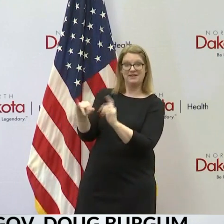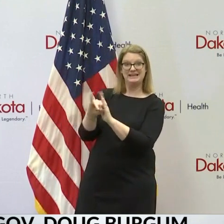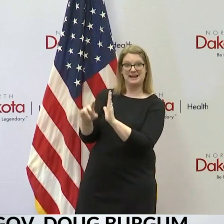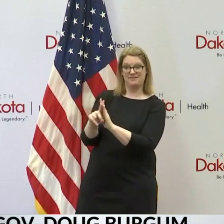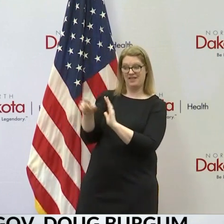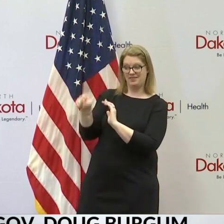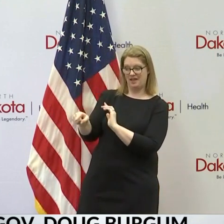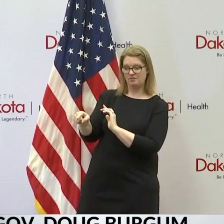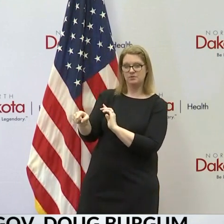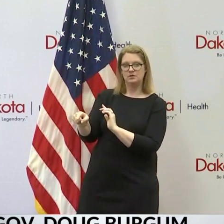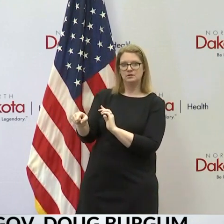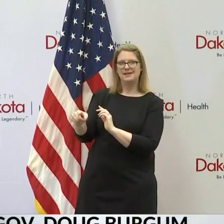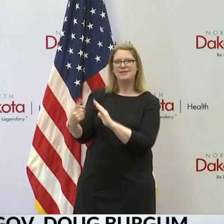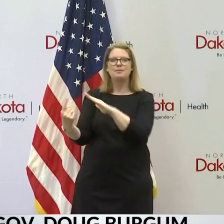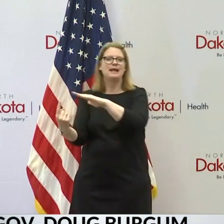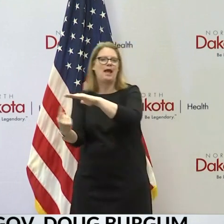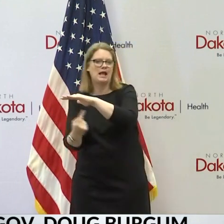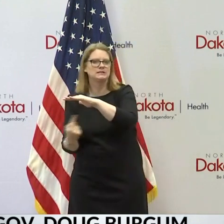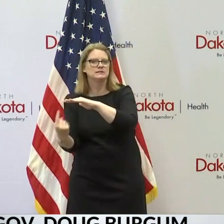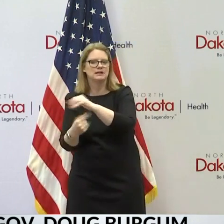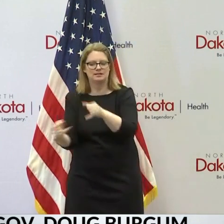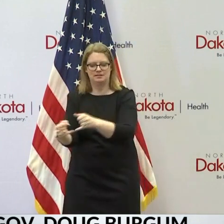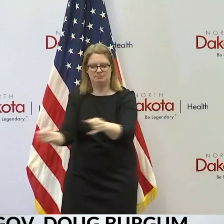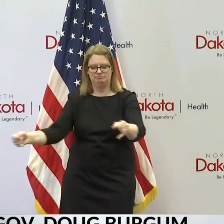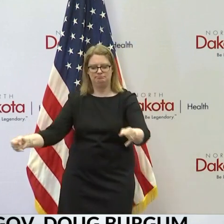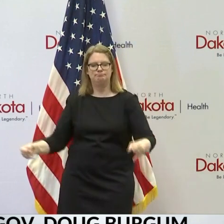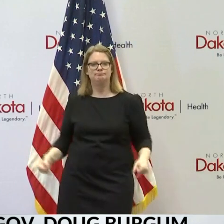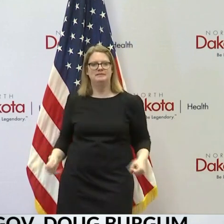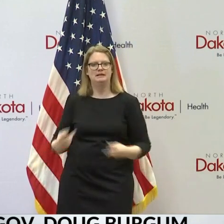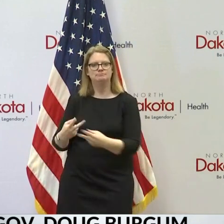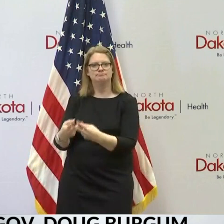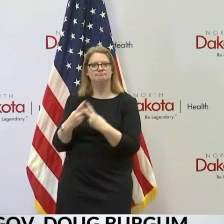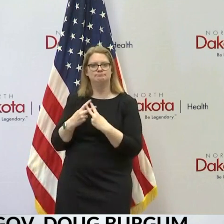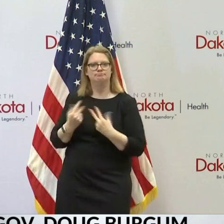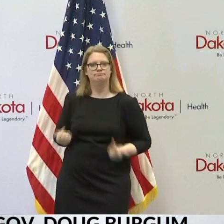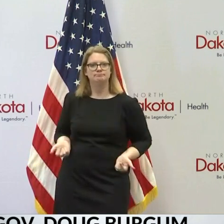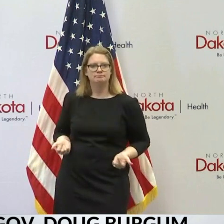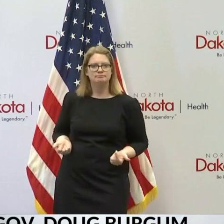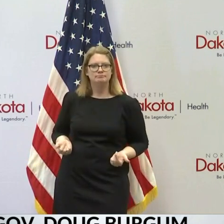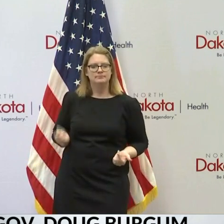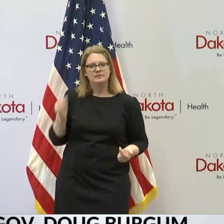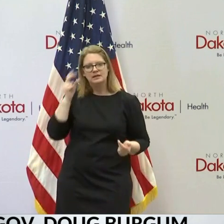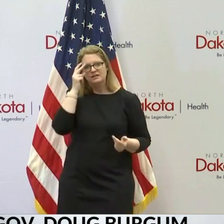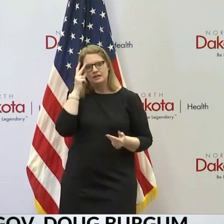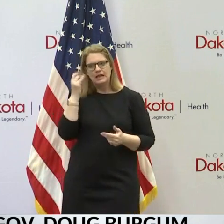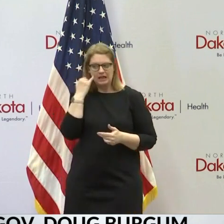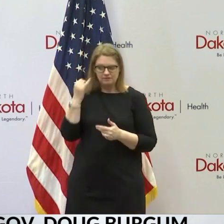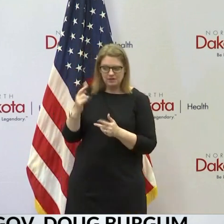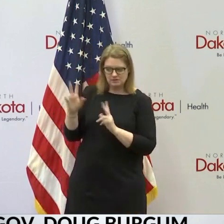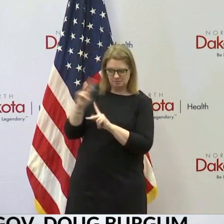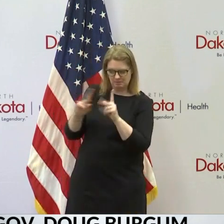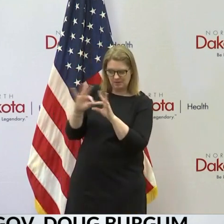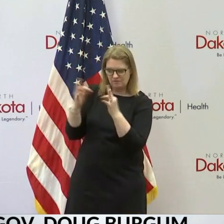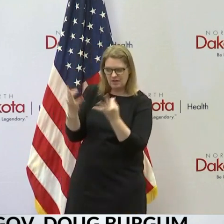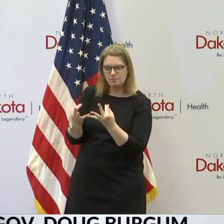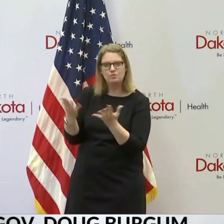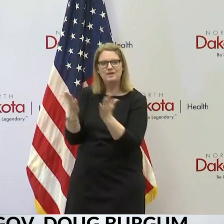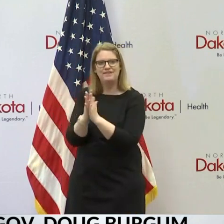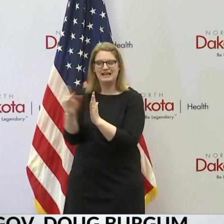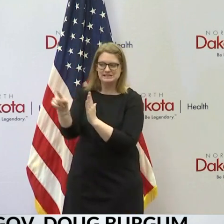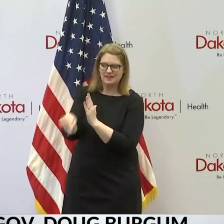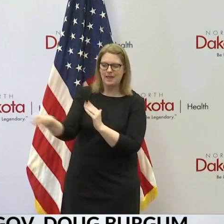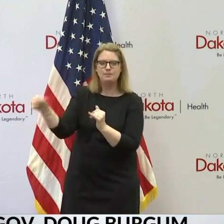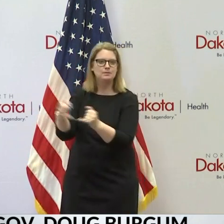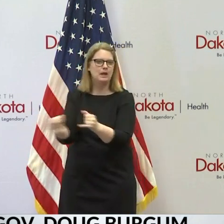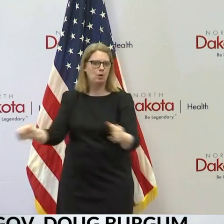them, then they're being isolated. And if they've got people that are family members, then we've asked them to be